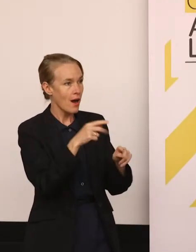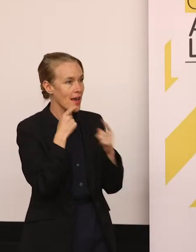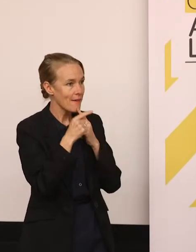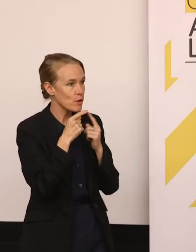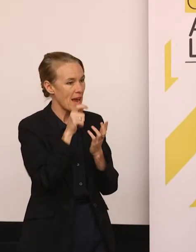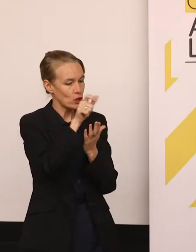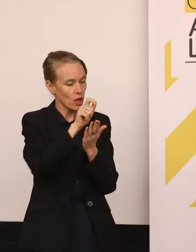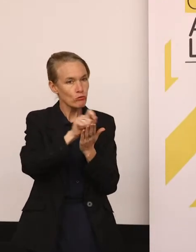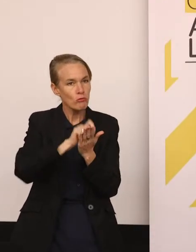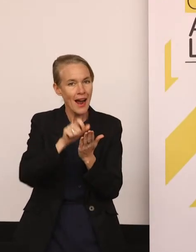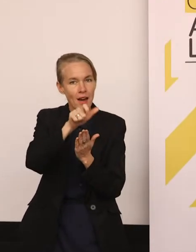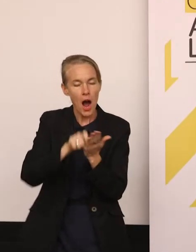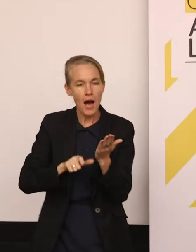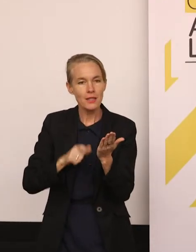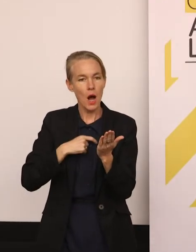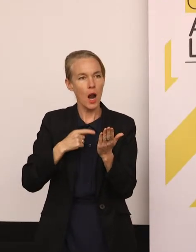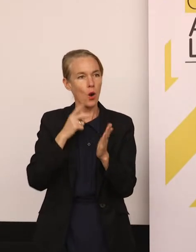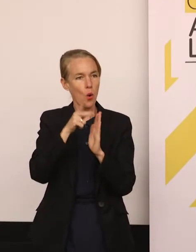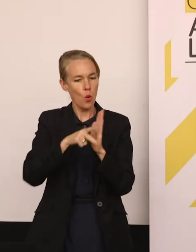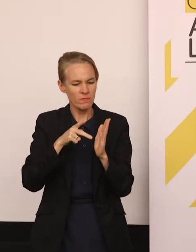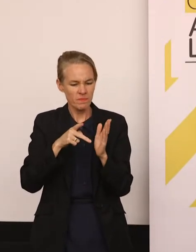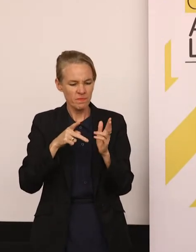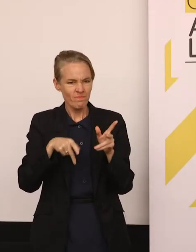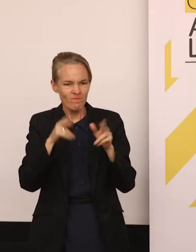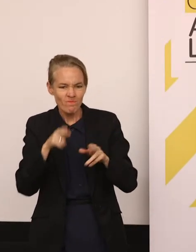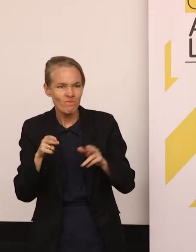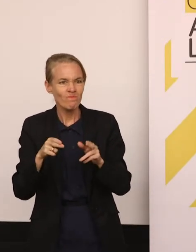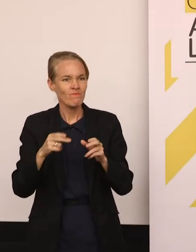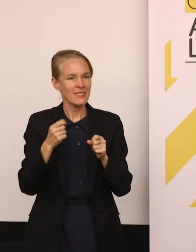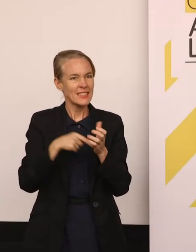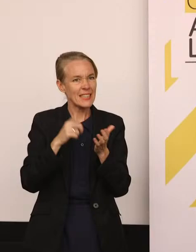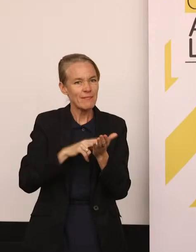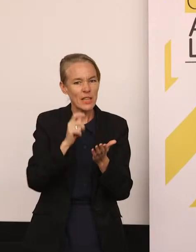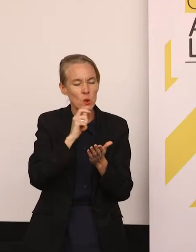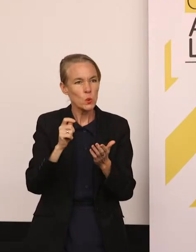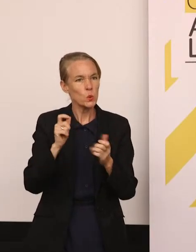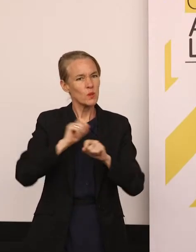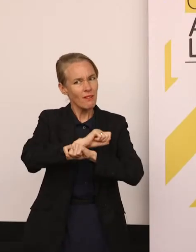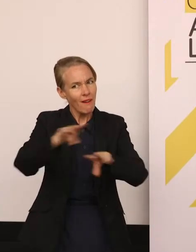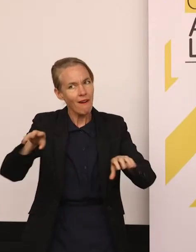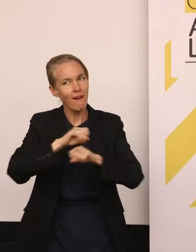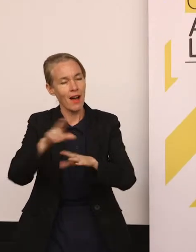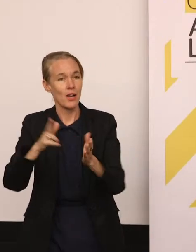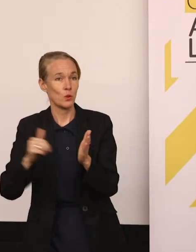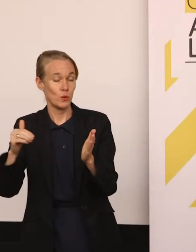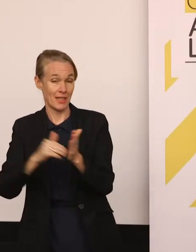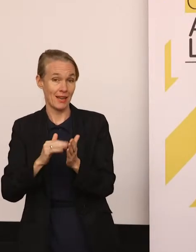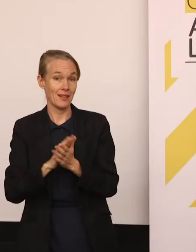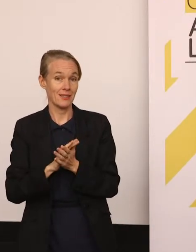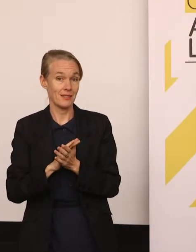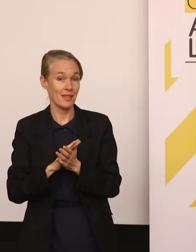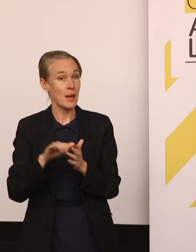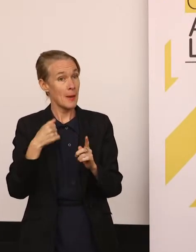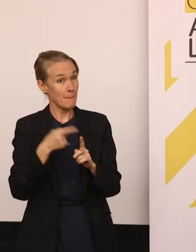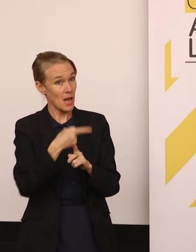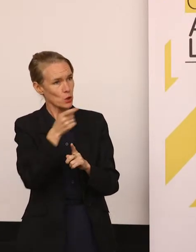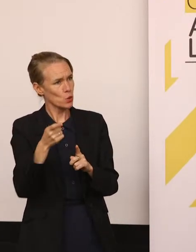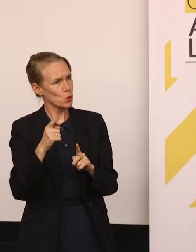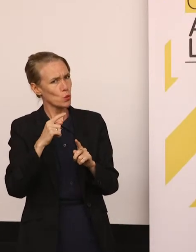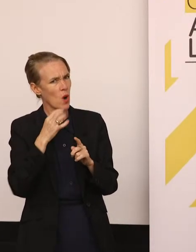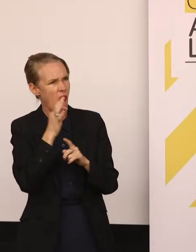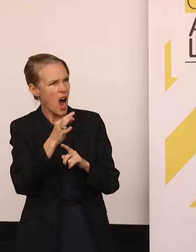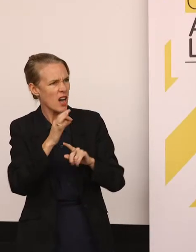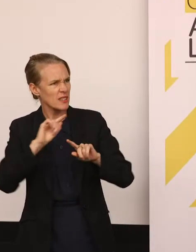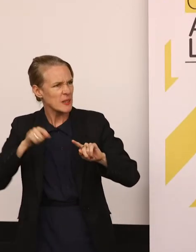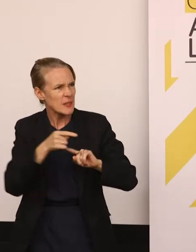but also in asking the questions that need to be asked to make sure that our response was the best it could be, and that we were being accountable for delivering